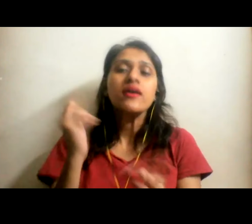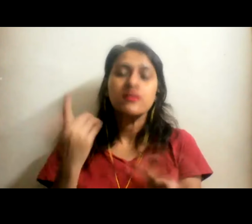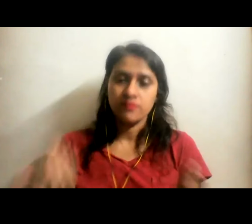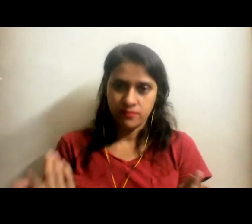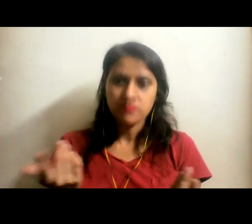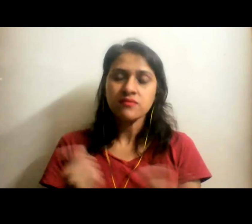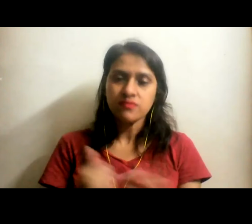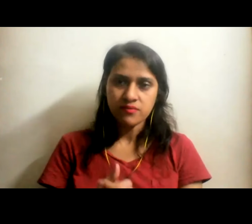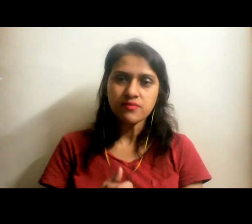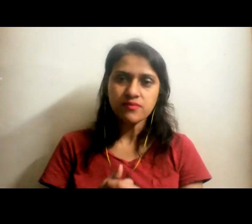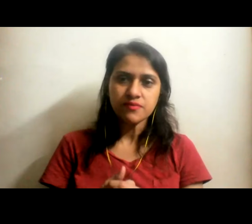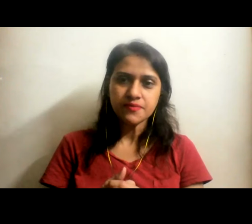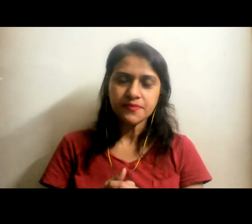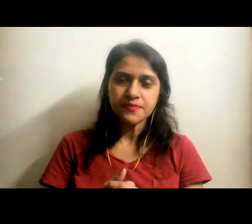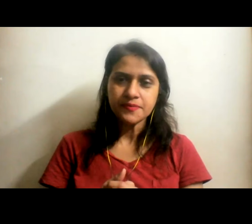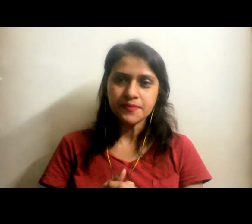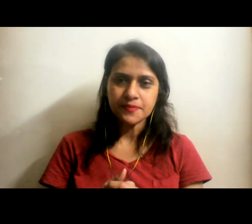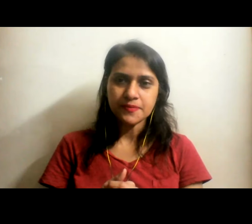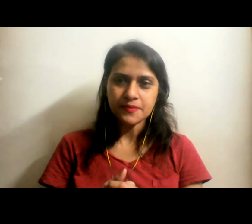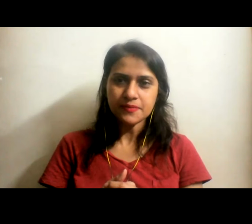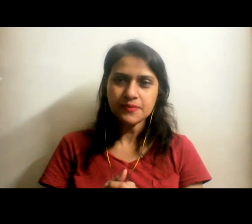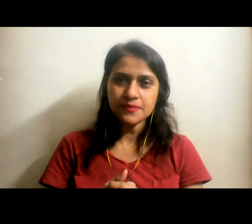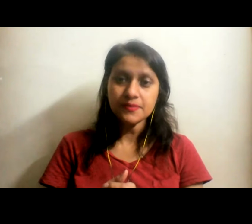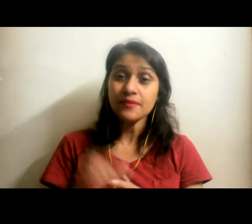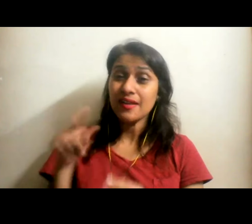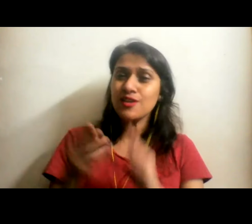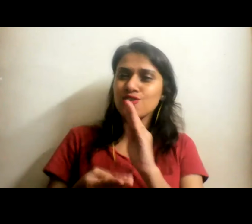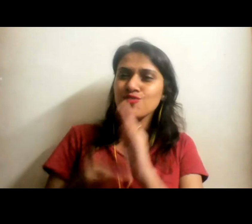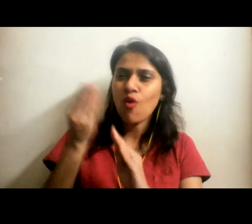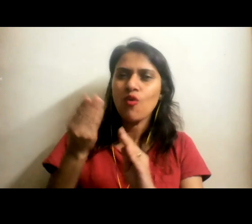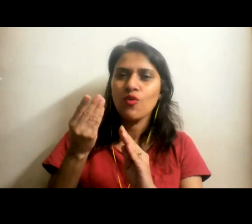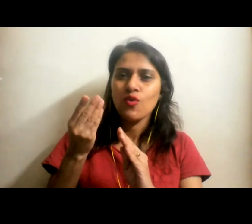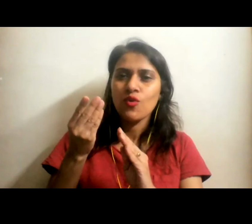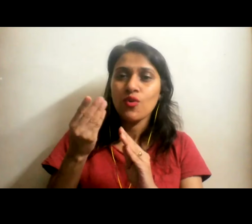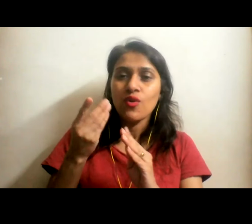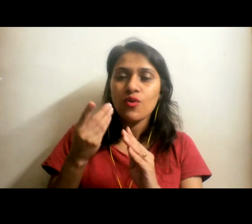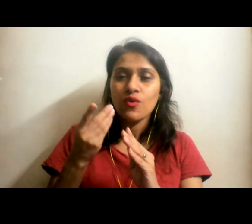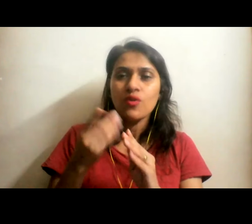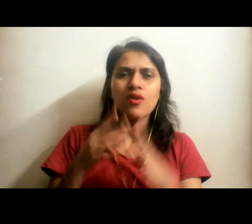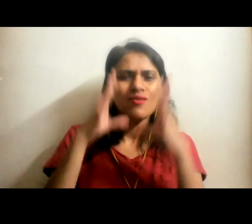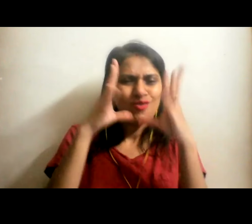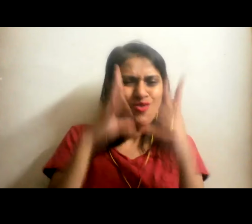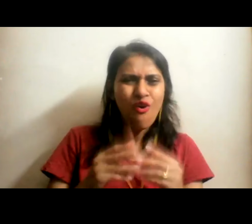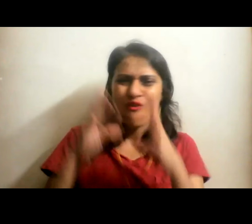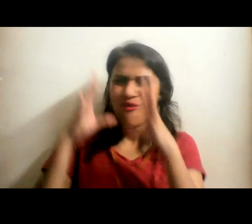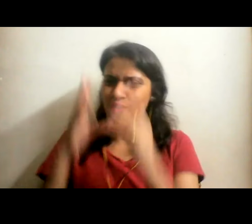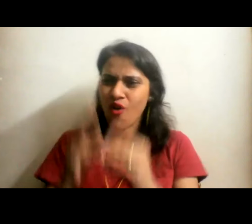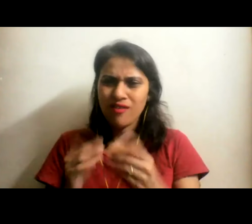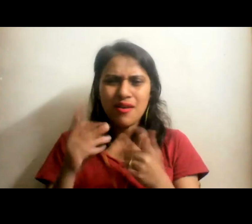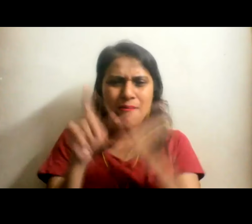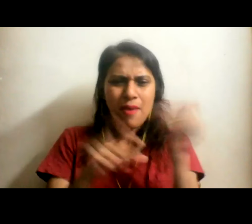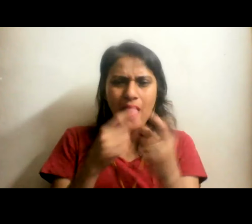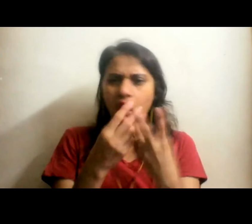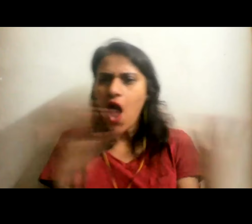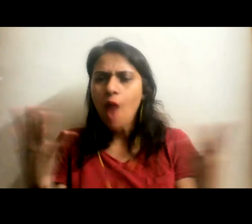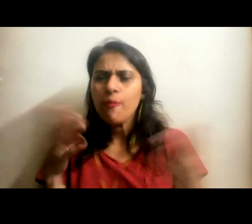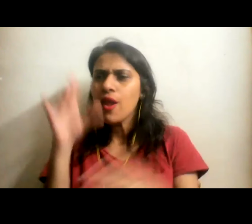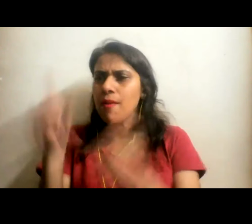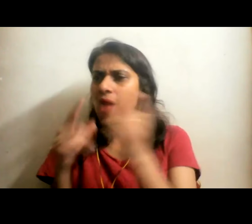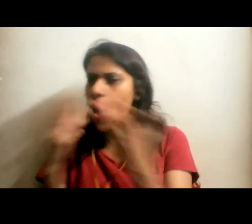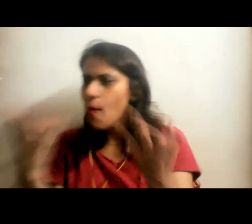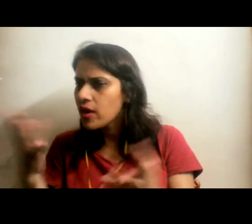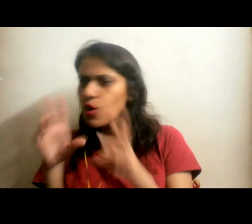here it's mostly the quantitative statistical analysis that you would run, where you will say that, okay, the